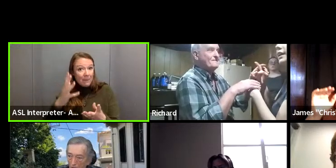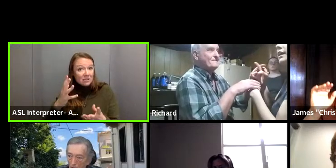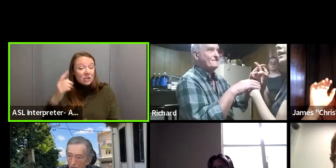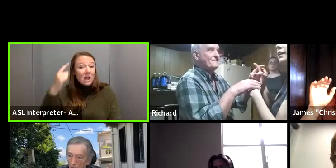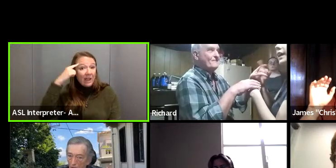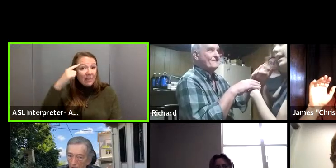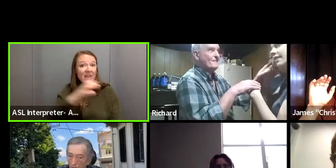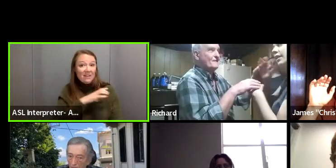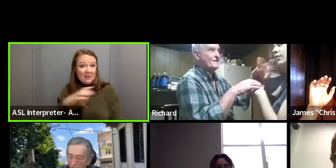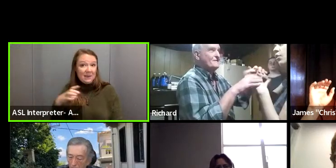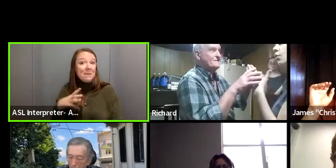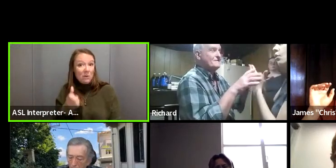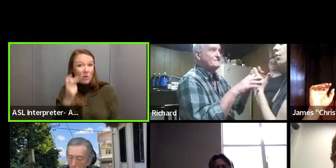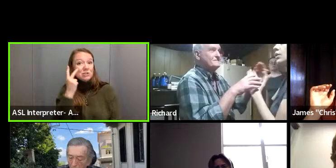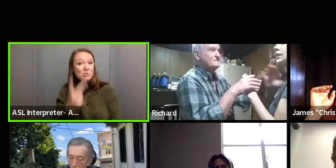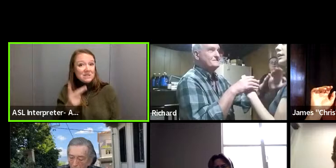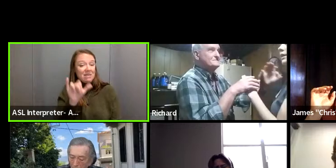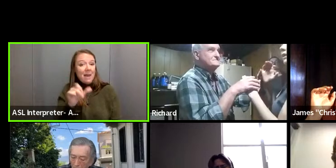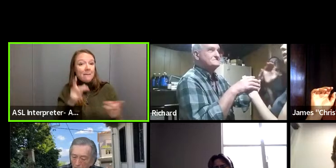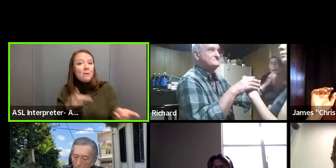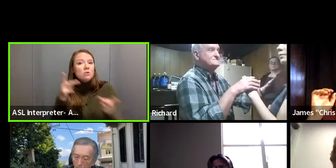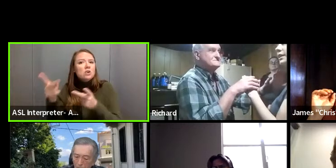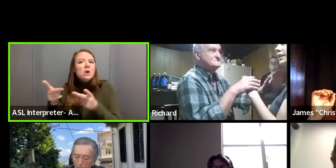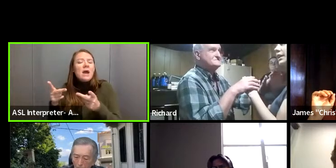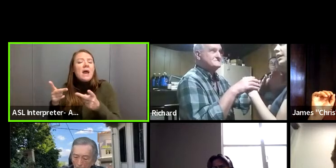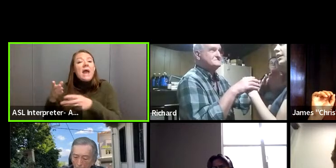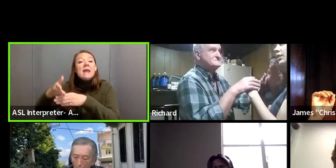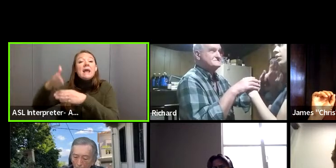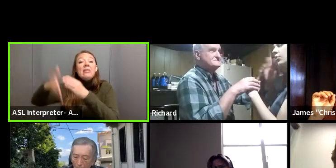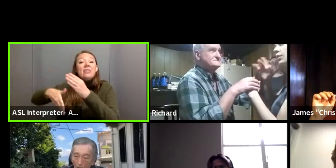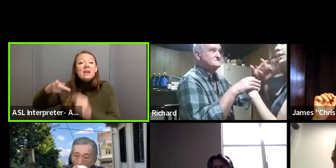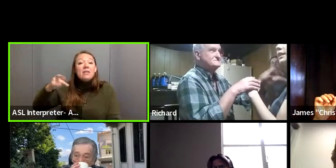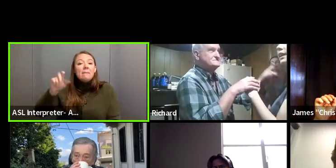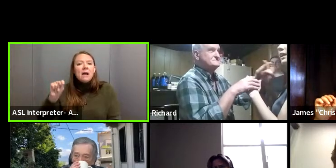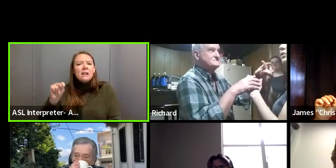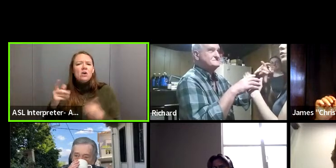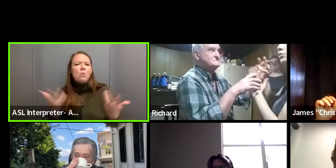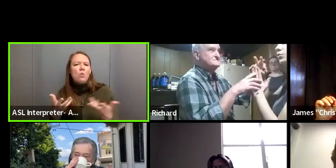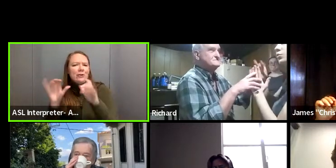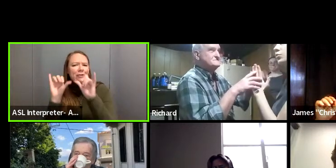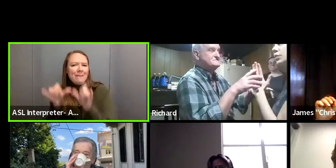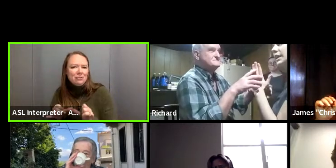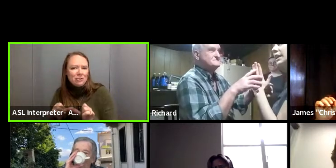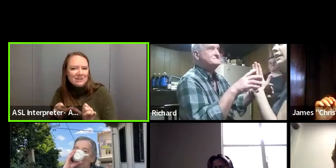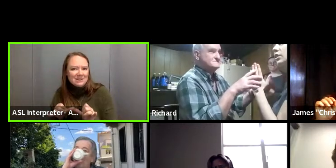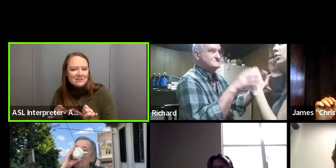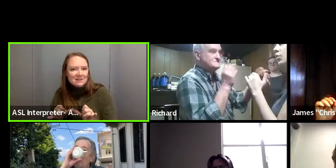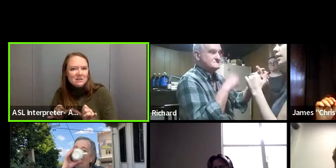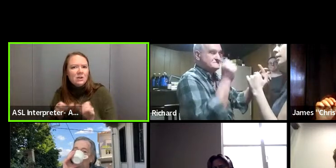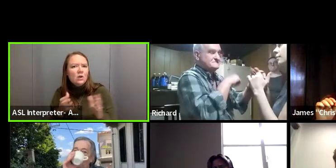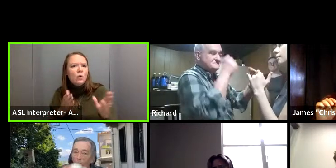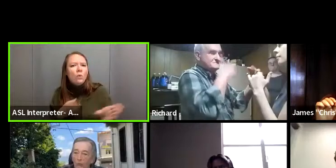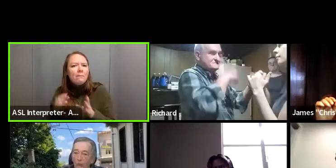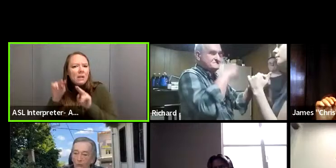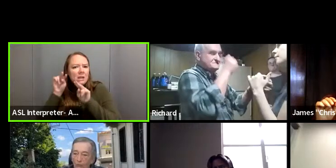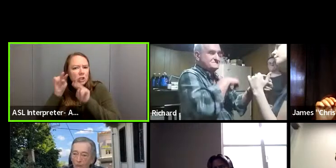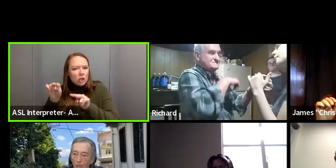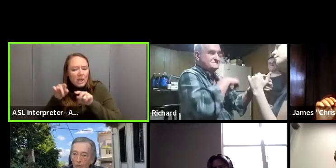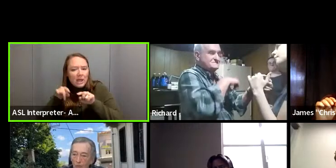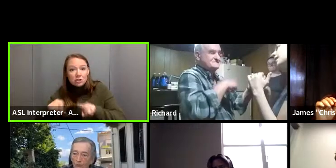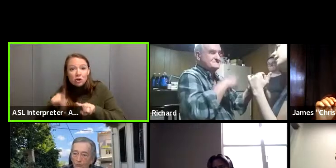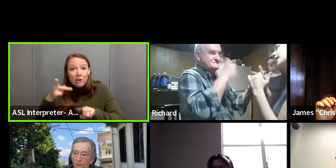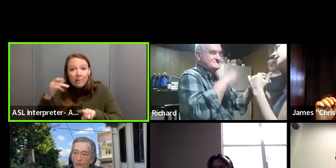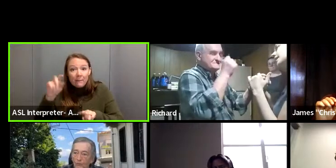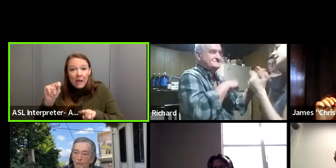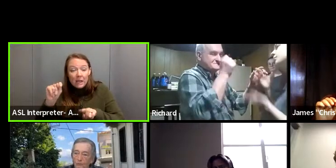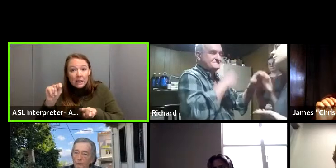would like to see that. And what are going to be the metrics at the end of the pilot? What are we planning to look at during this pilot, if